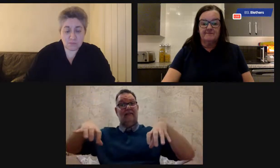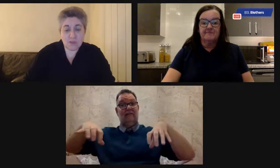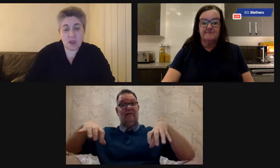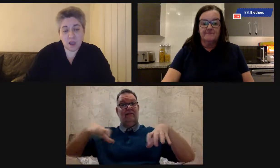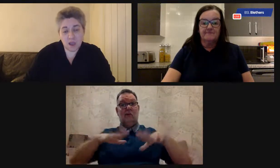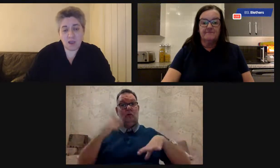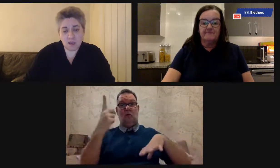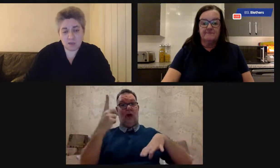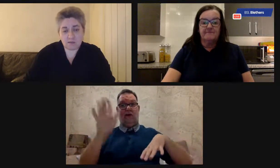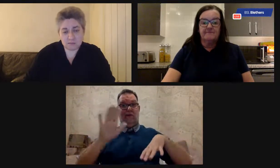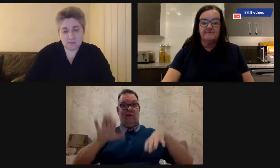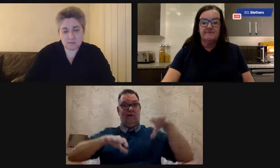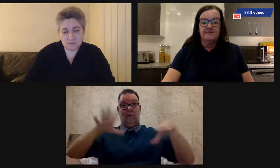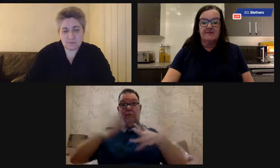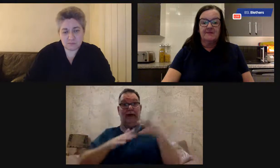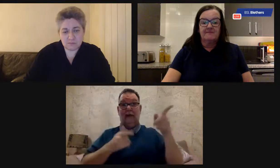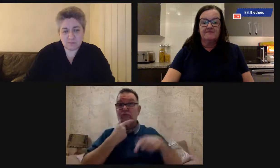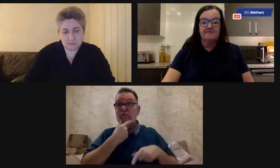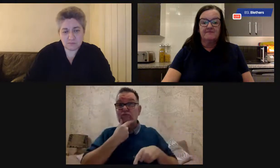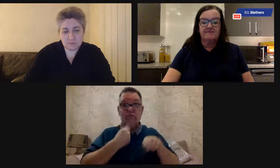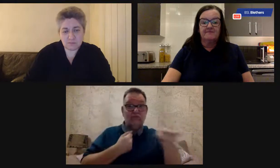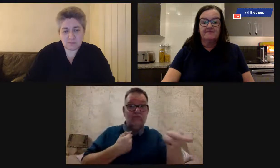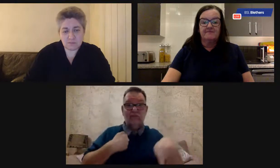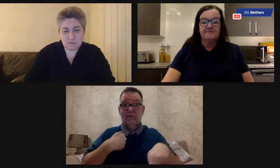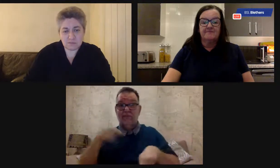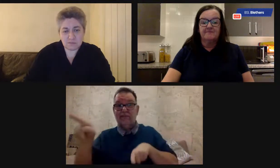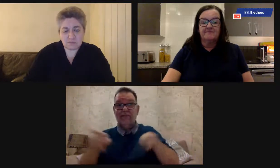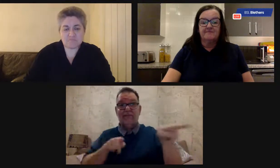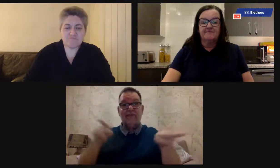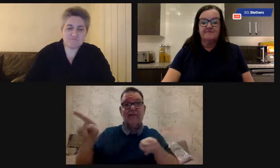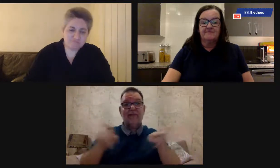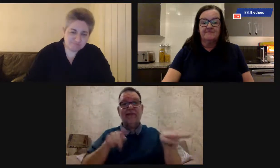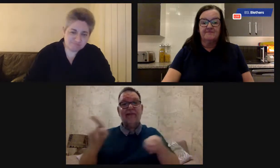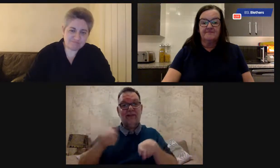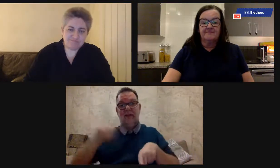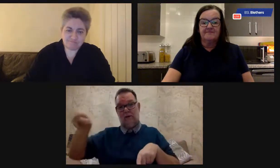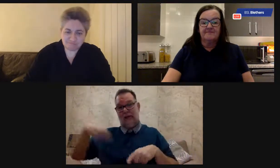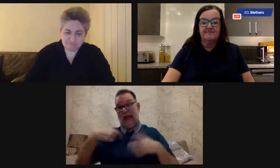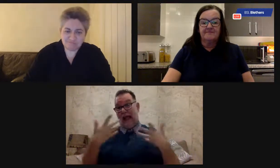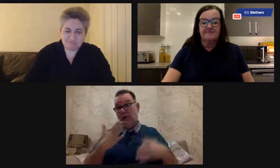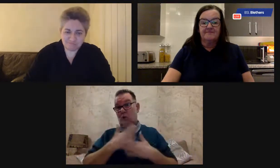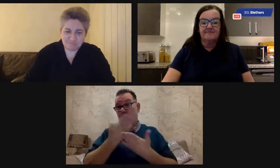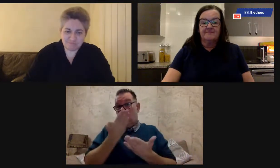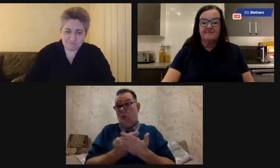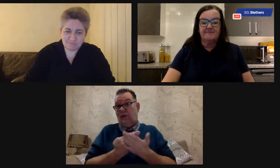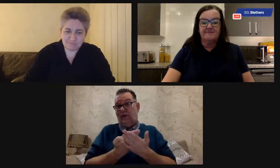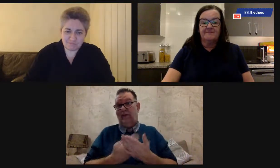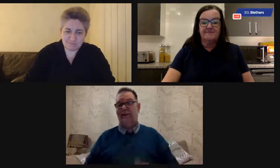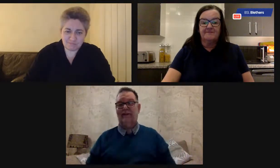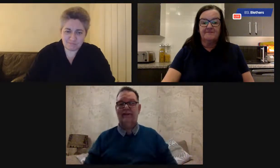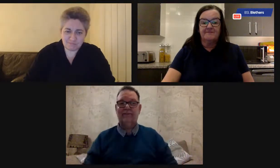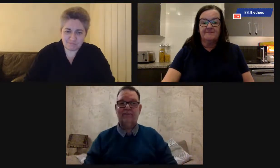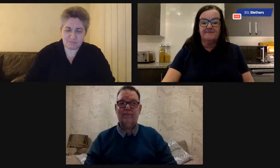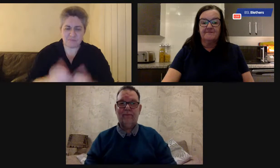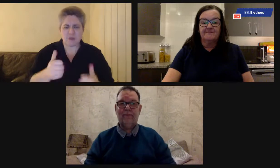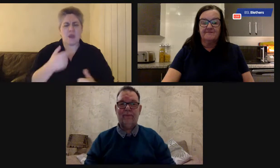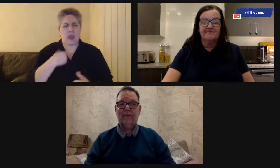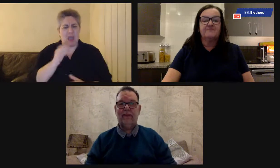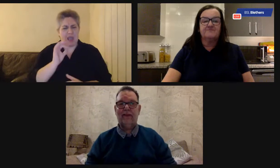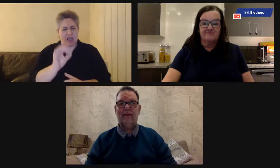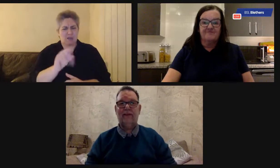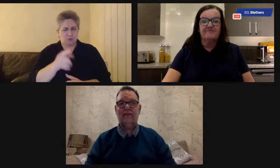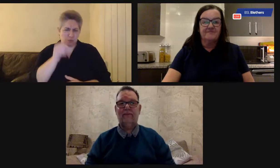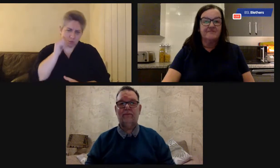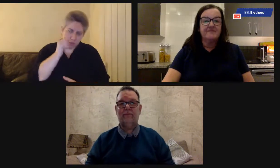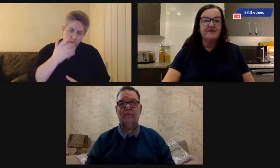different events in different venues as well. So people can have choices. So it's not just one and only one. So